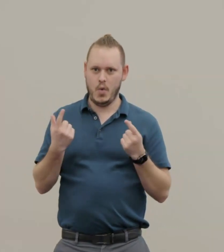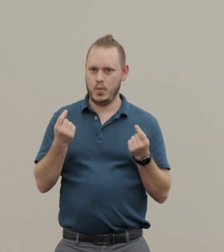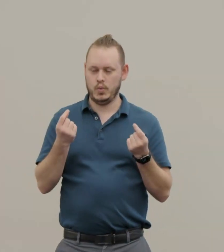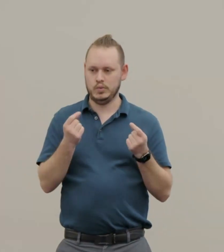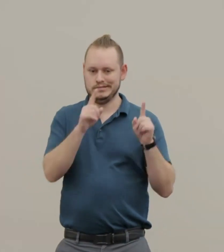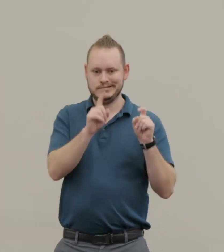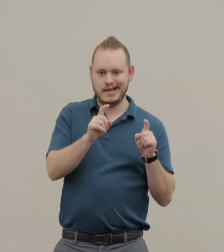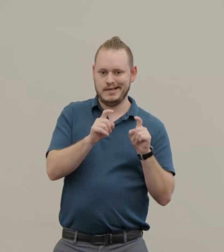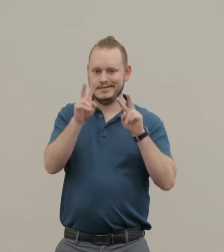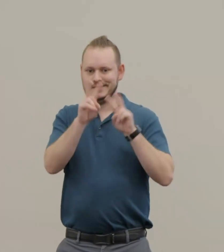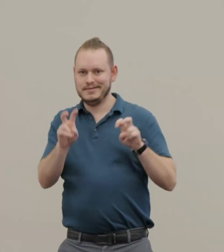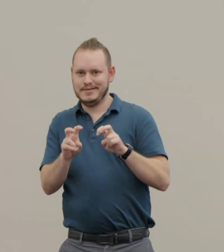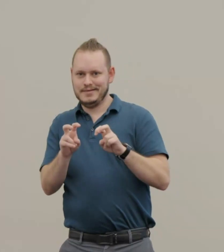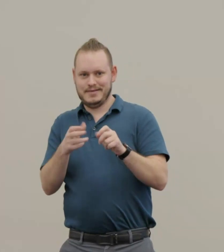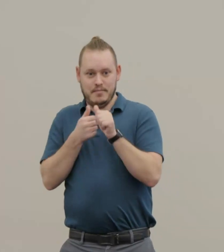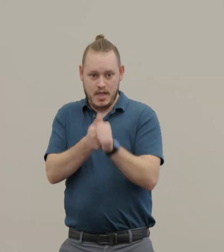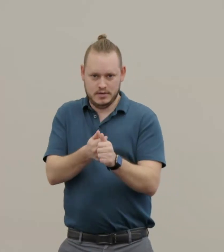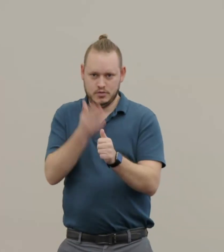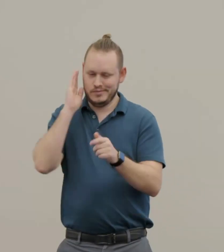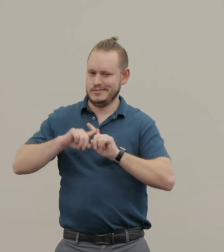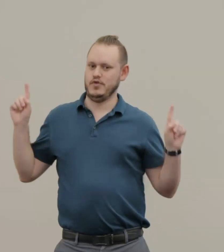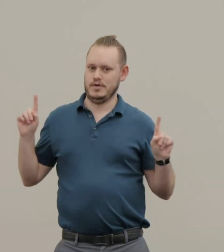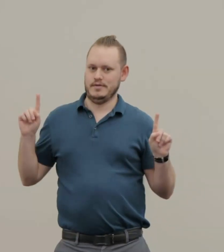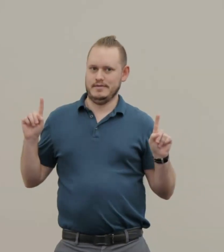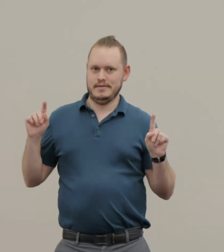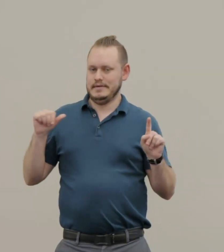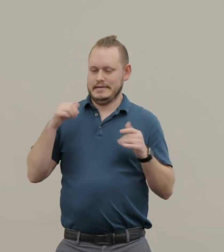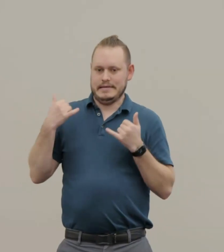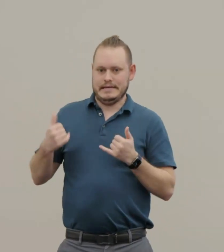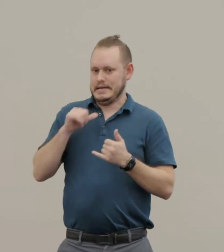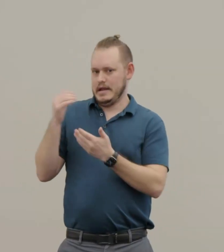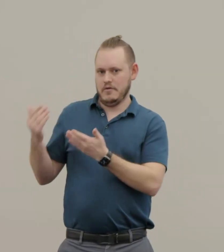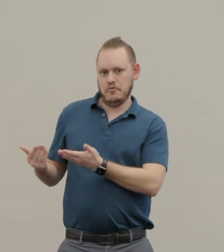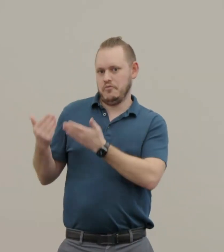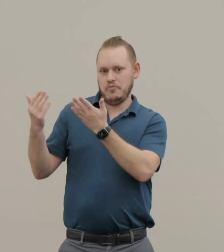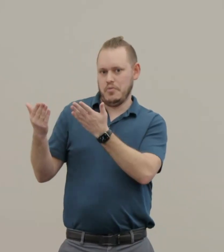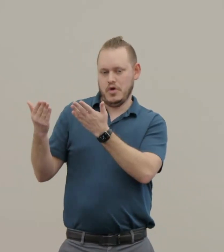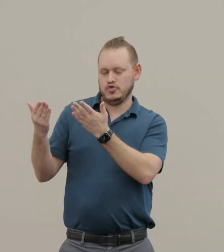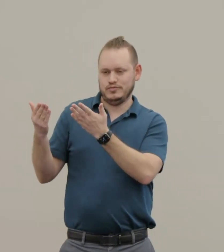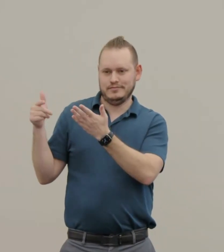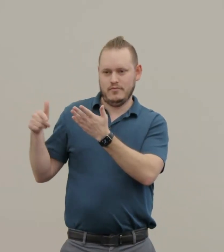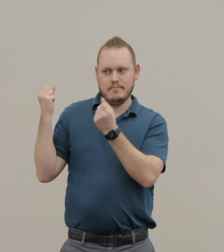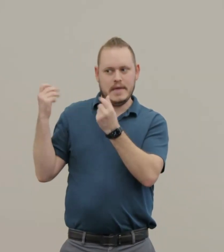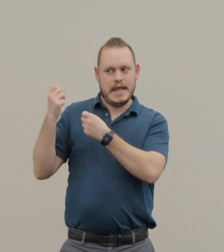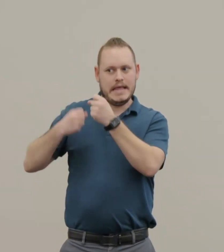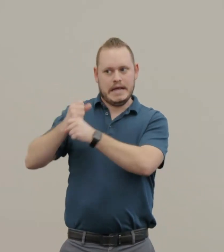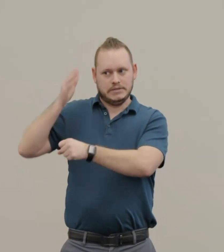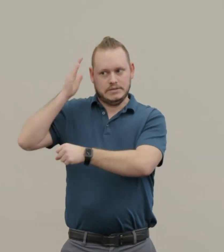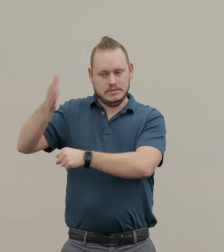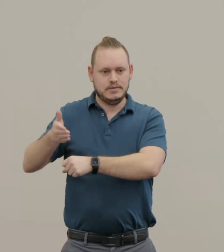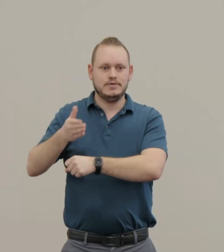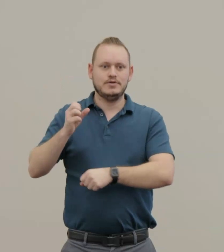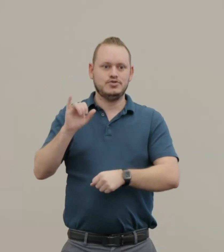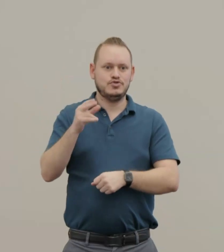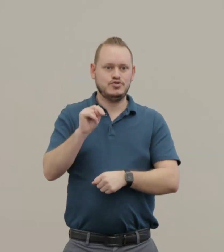analyze compliance. That will not be the recommendation from the W3C for many years, as heard from Sean